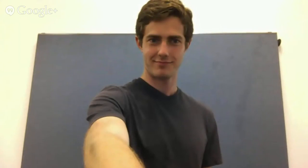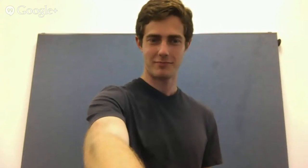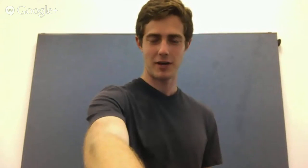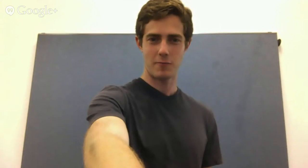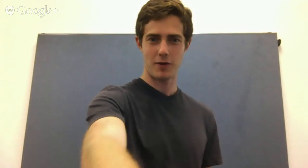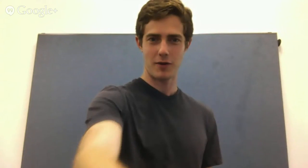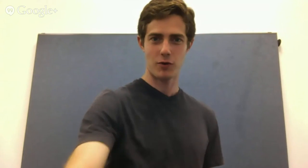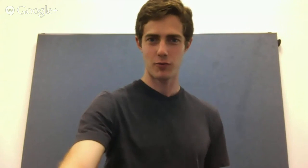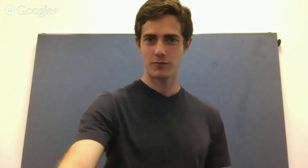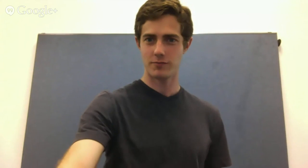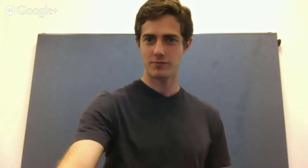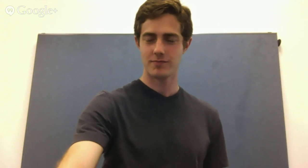my reboot.